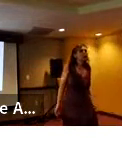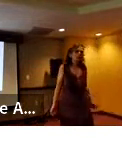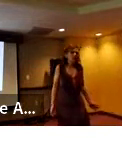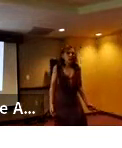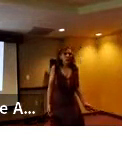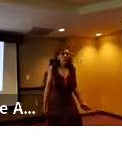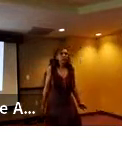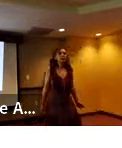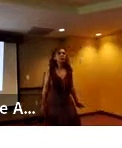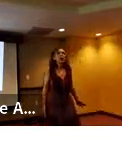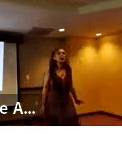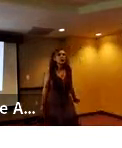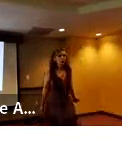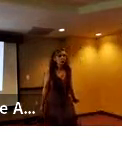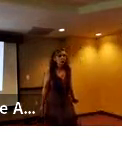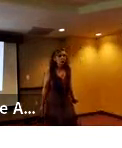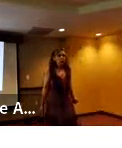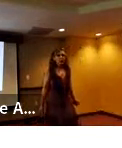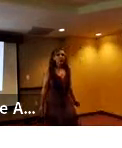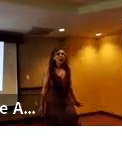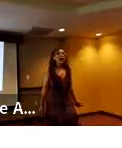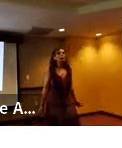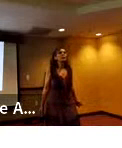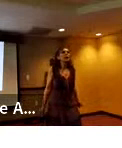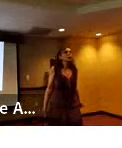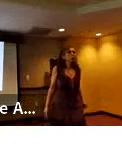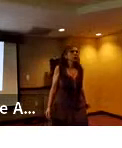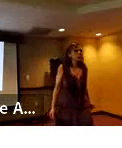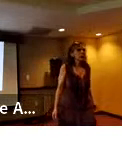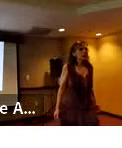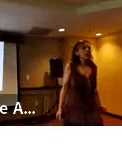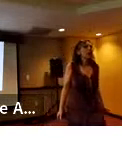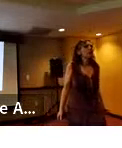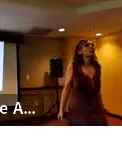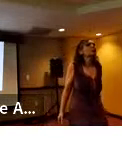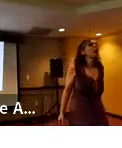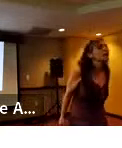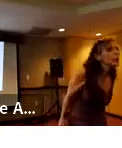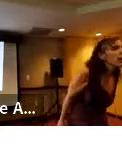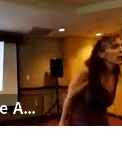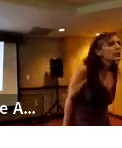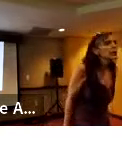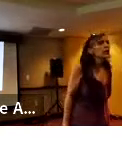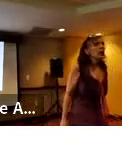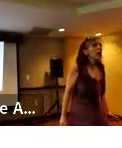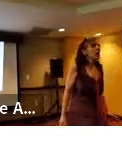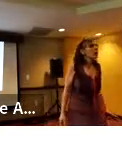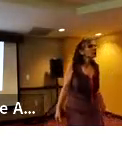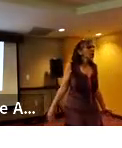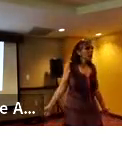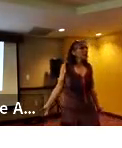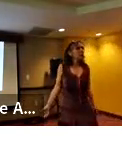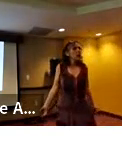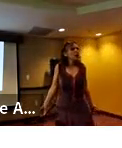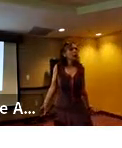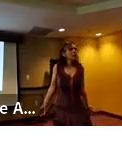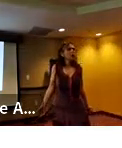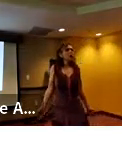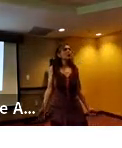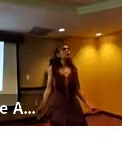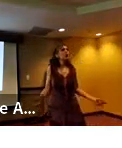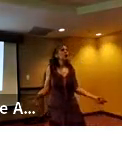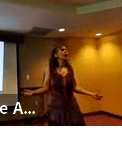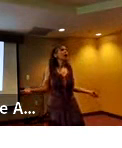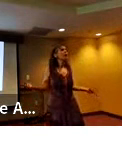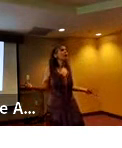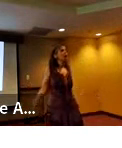content-based materials. They're interactions. They are applications. They are software. Are we software programmers